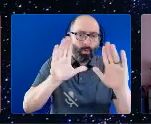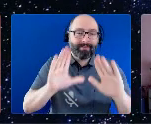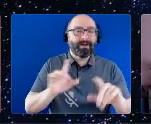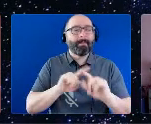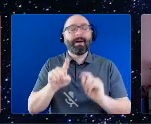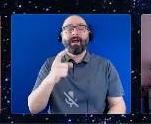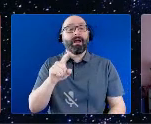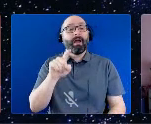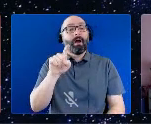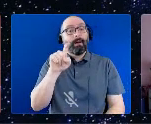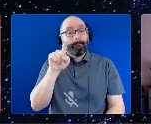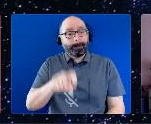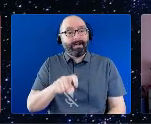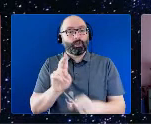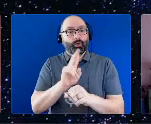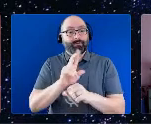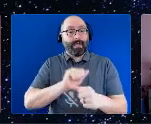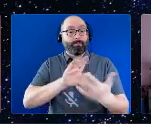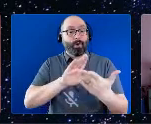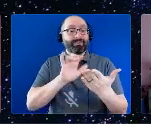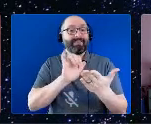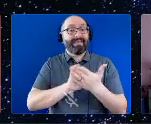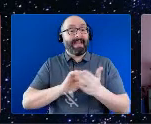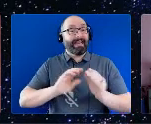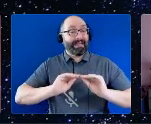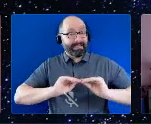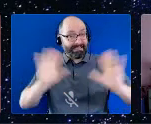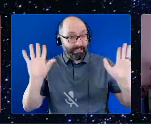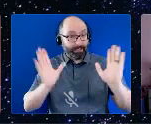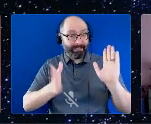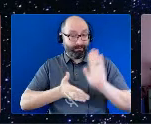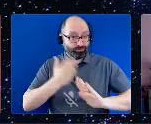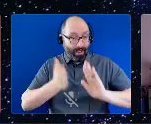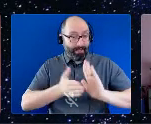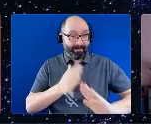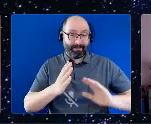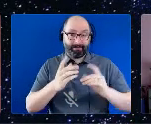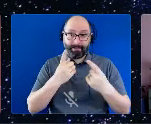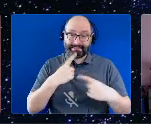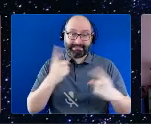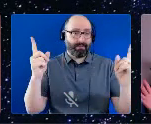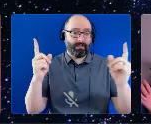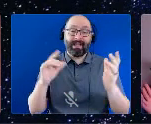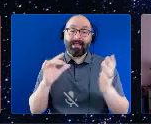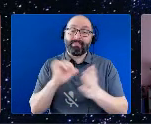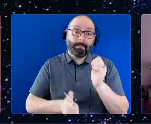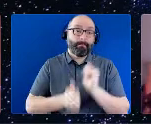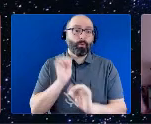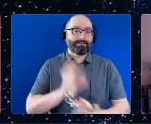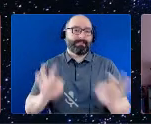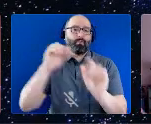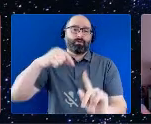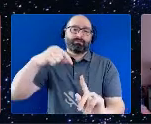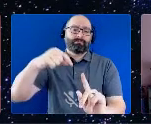that you can relatively straightforwardly and correctly execute and make working. That's often one of the most, that's gonna be